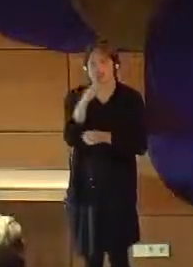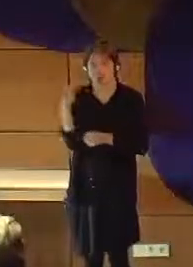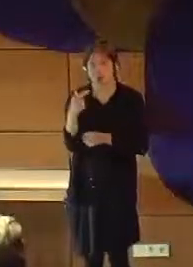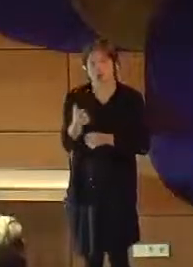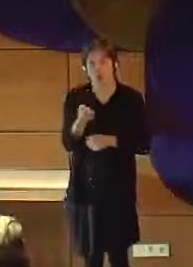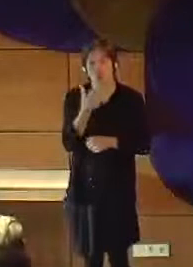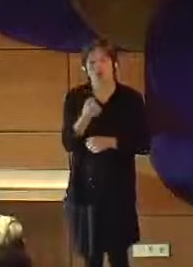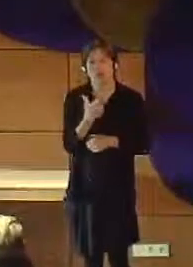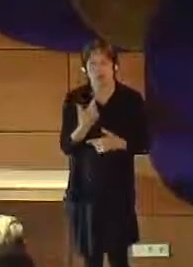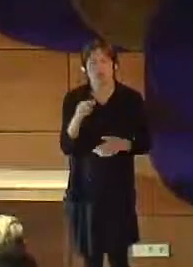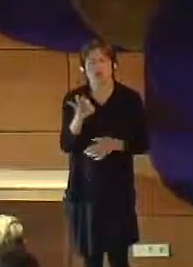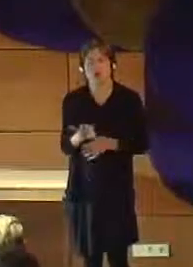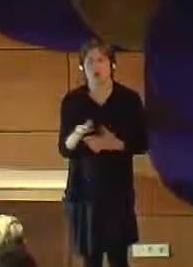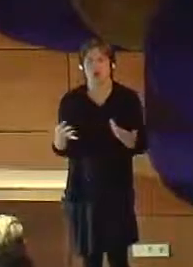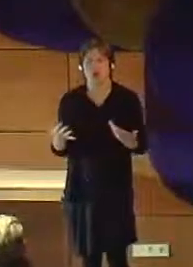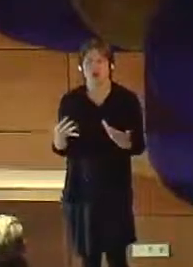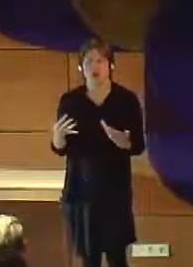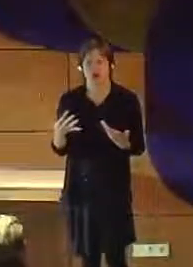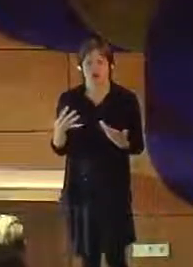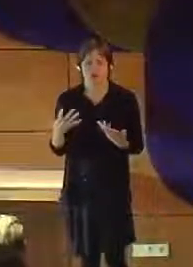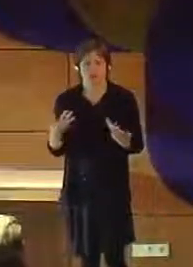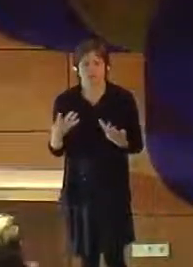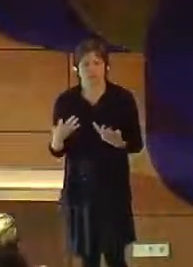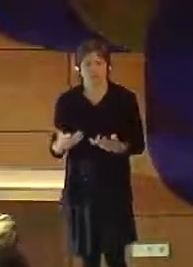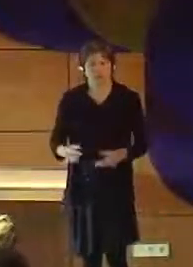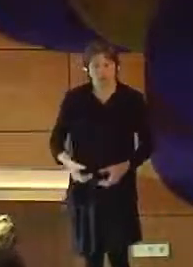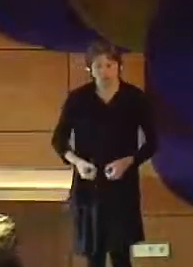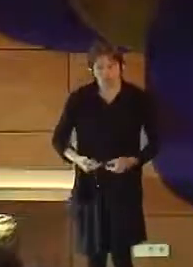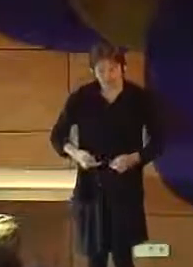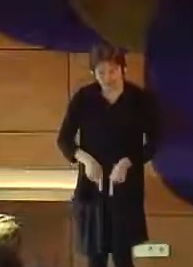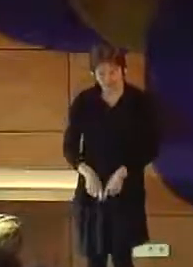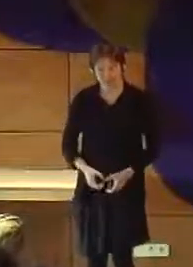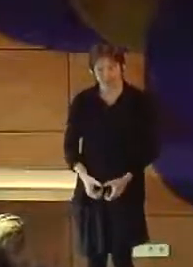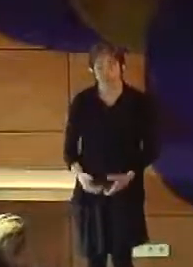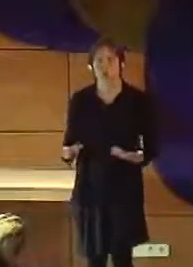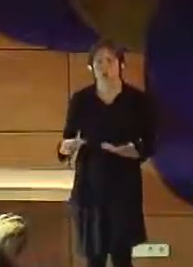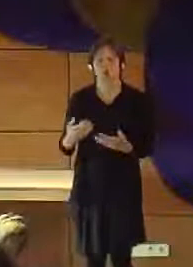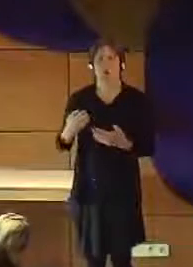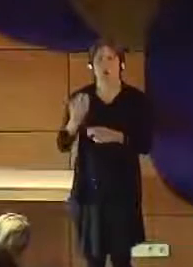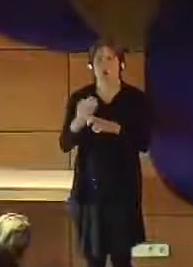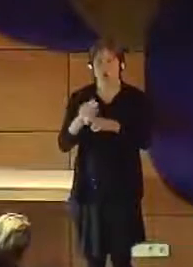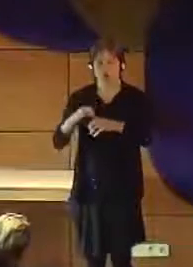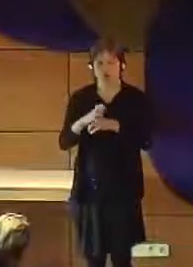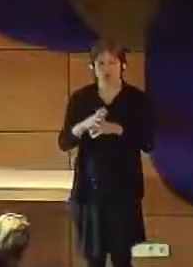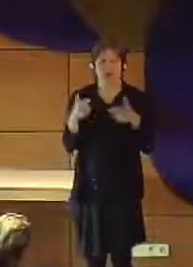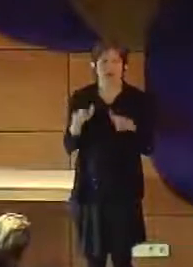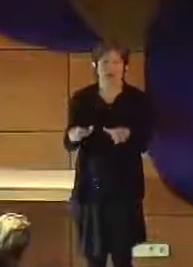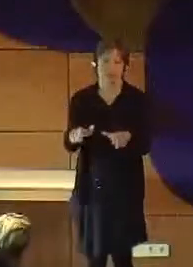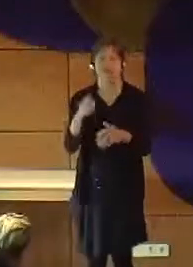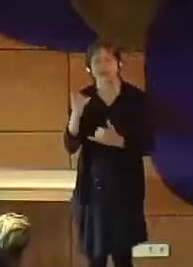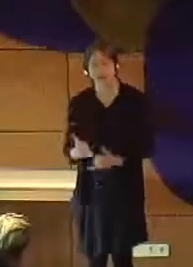and prevent osteoporosis is fine. Most people still do that. The question is